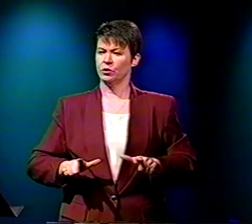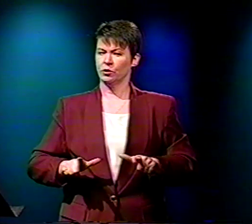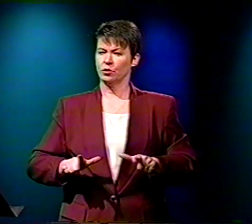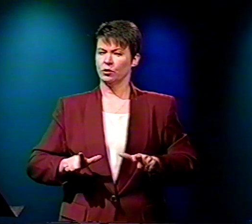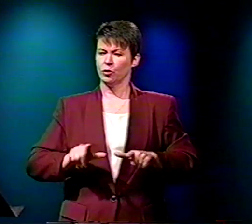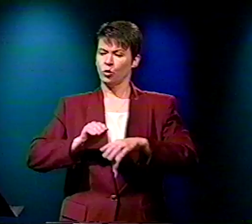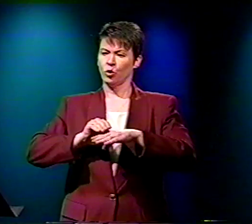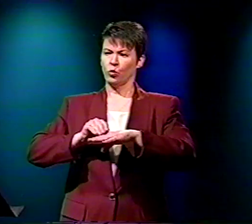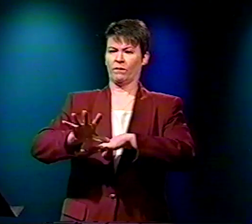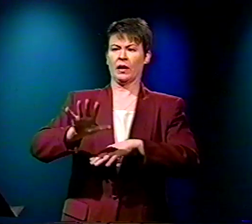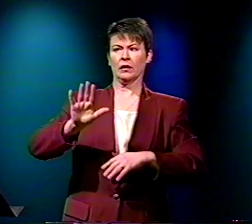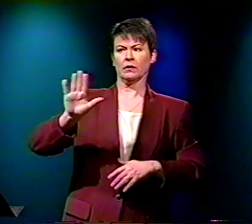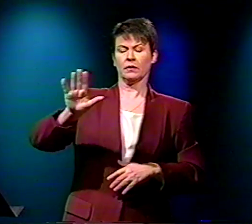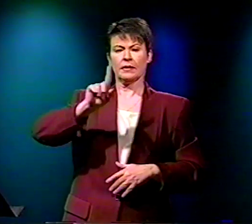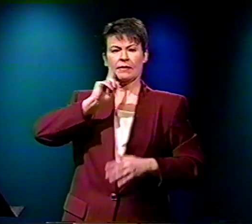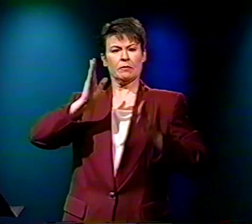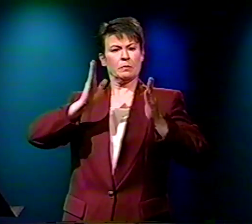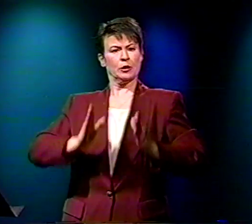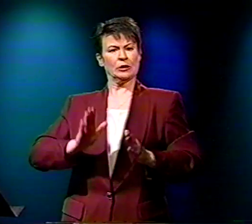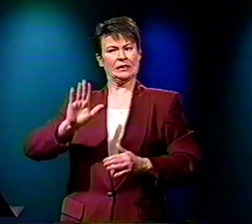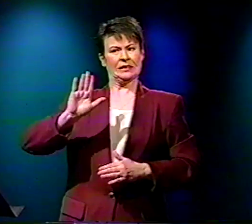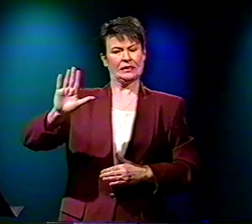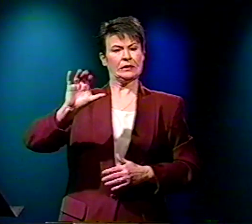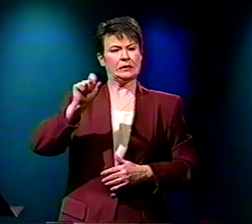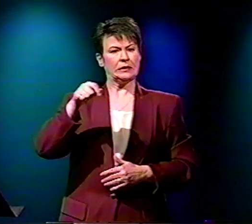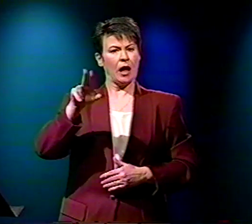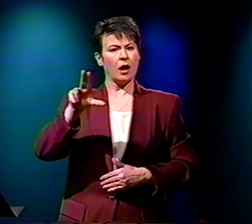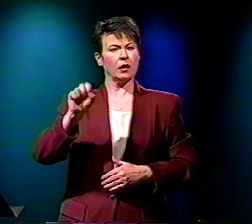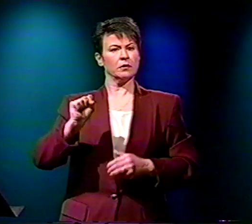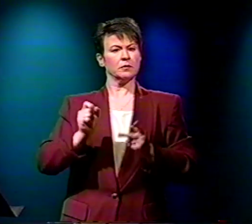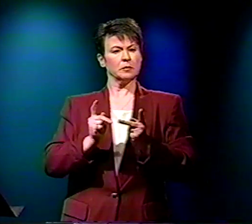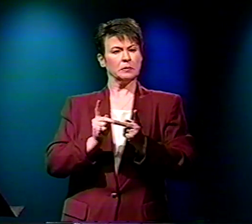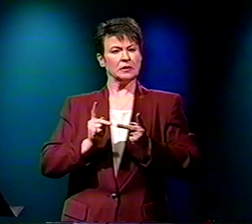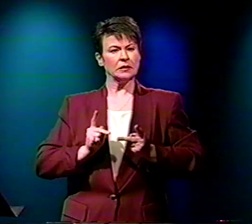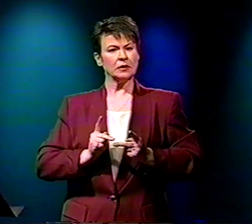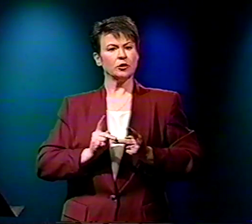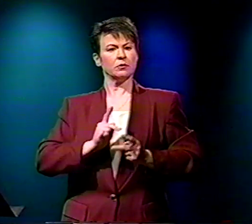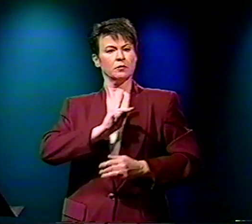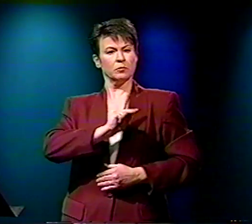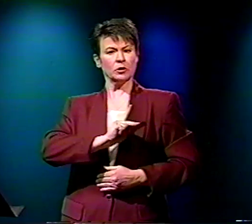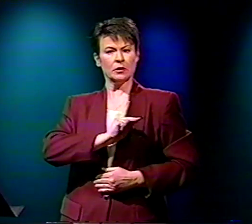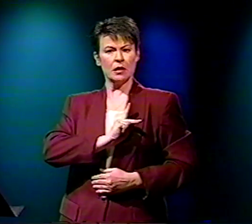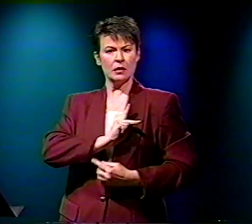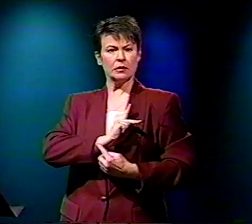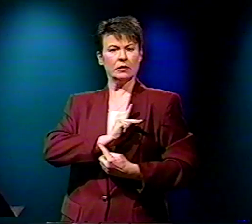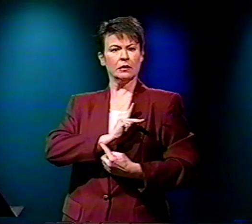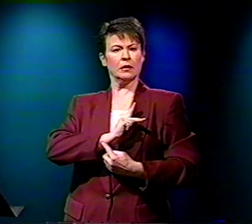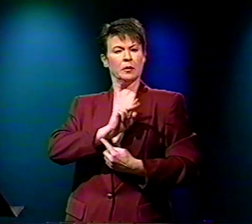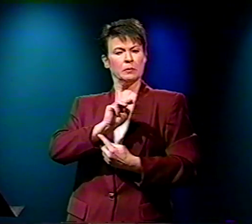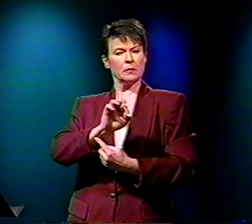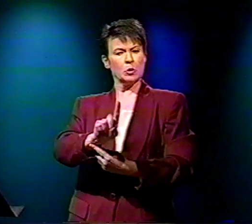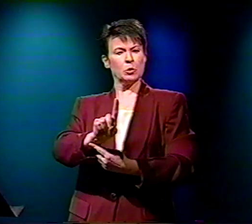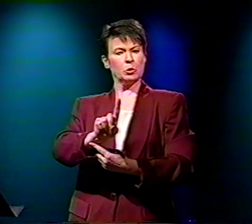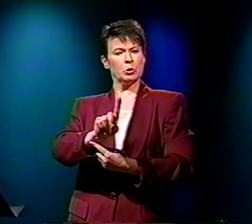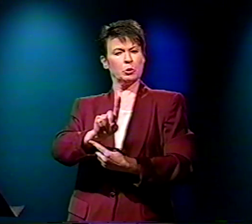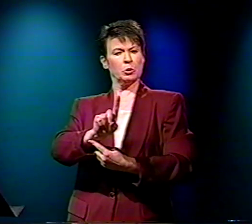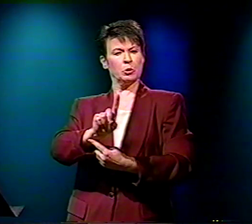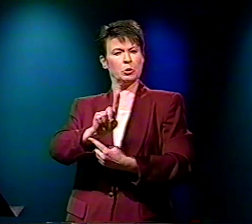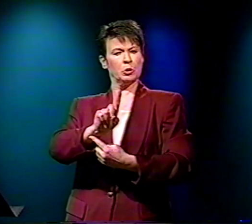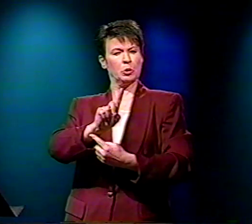use language in particular, which will oftentimes reflect the deaf person's status and position,